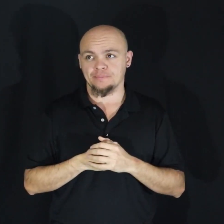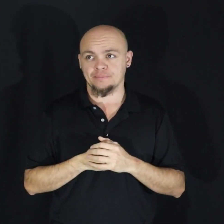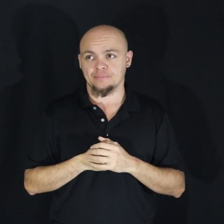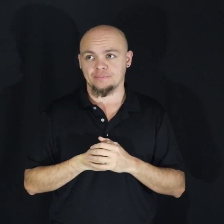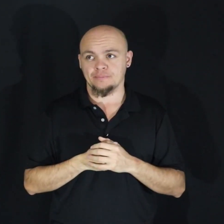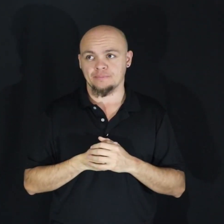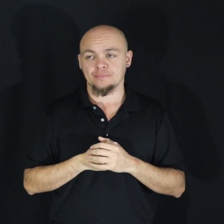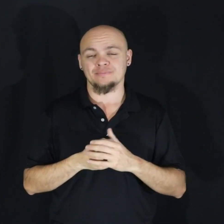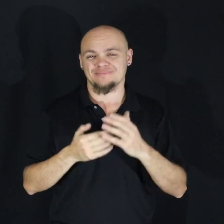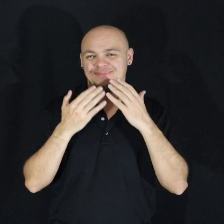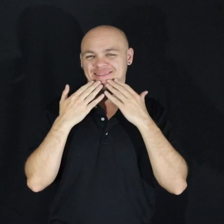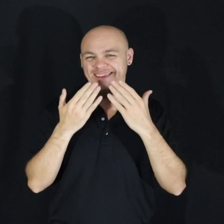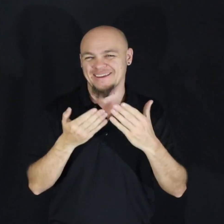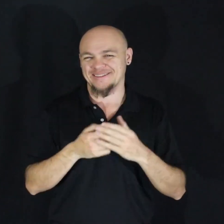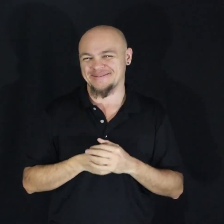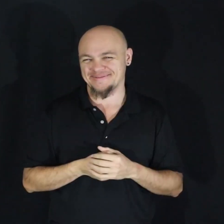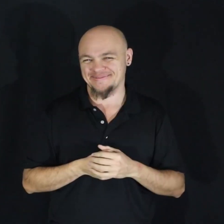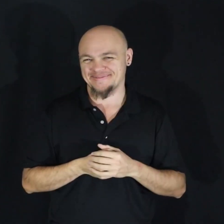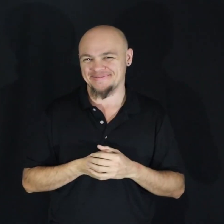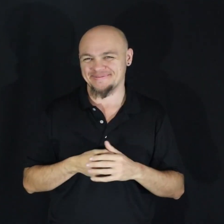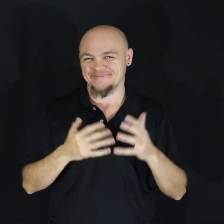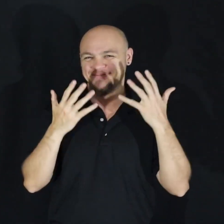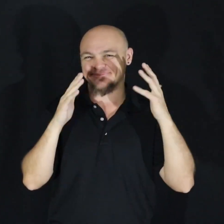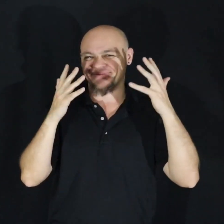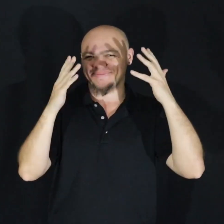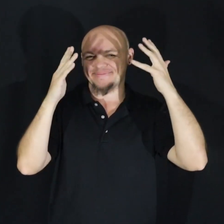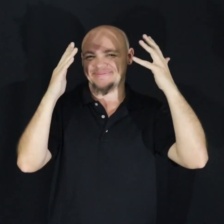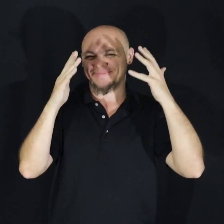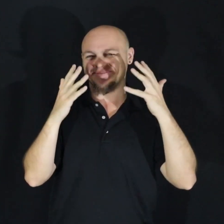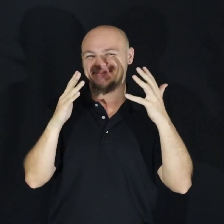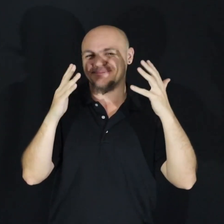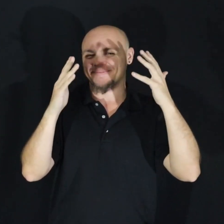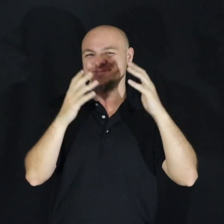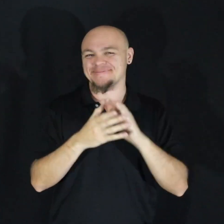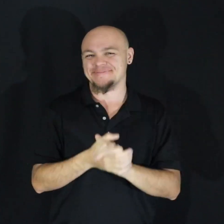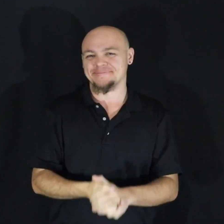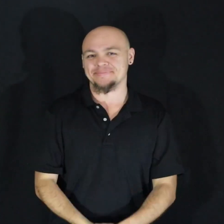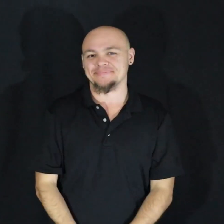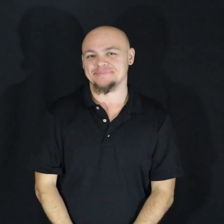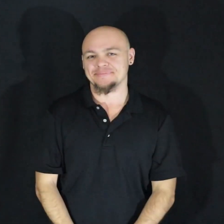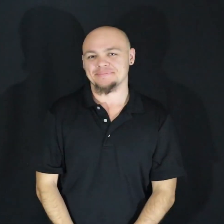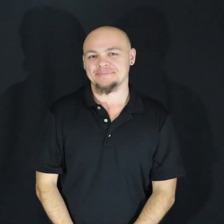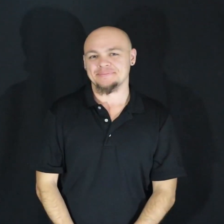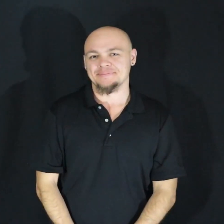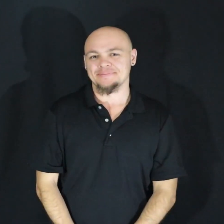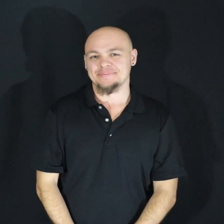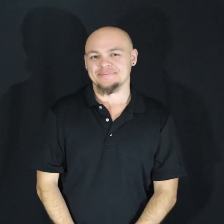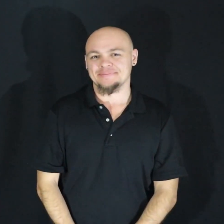thank you.